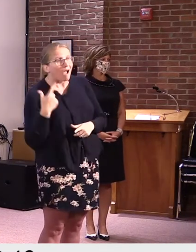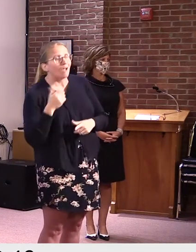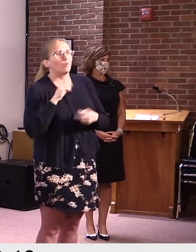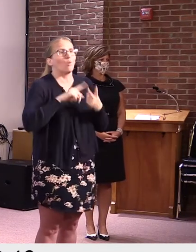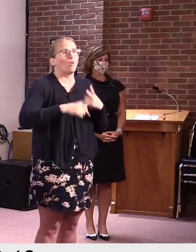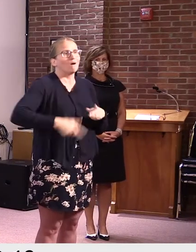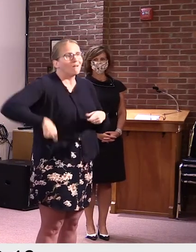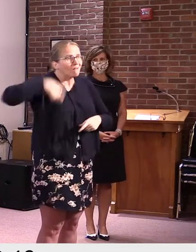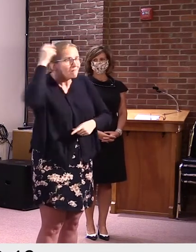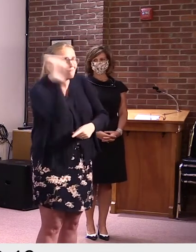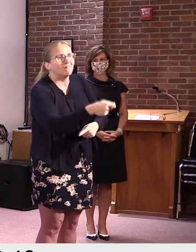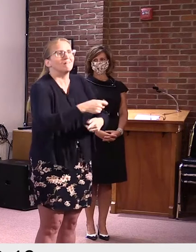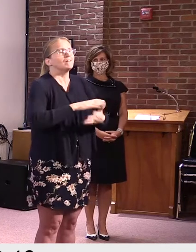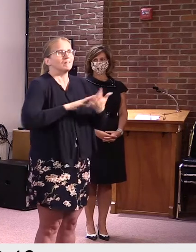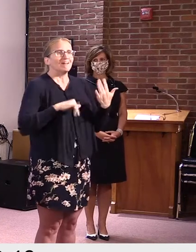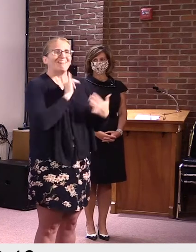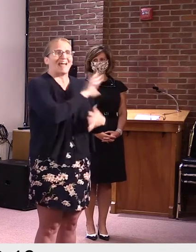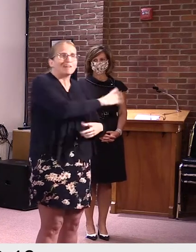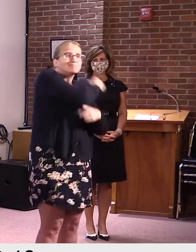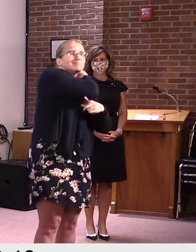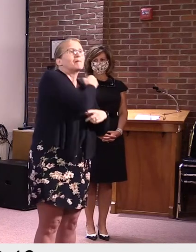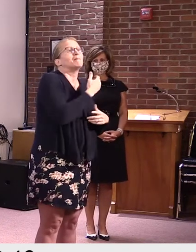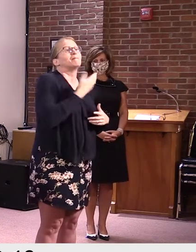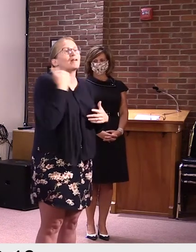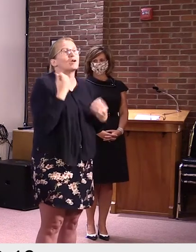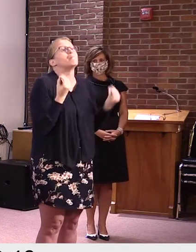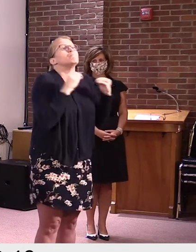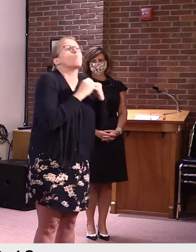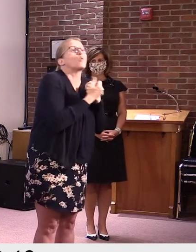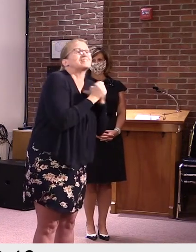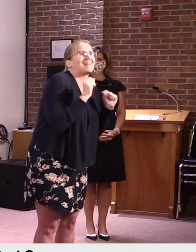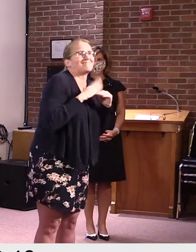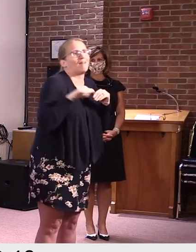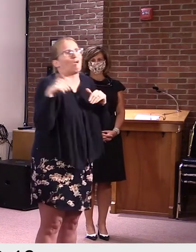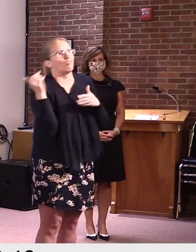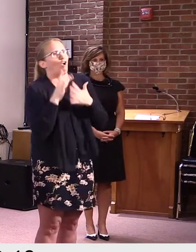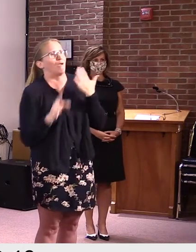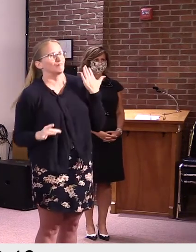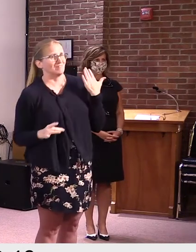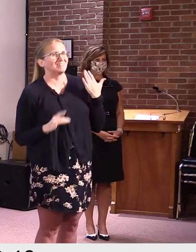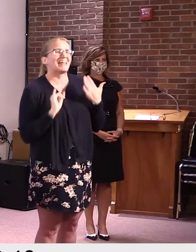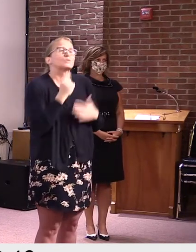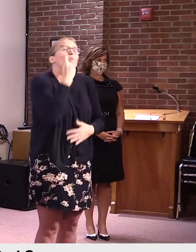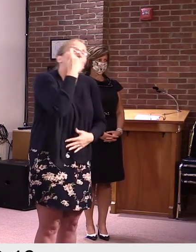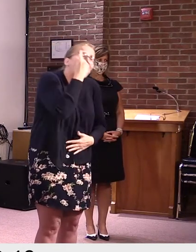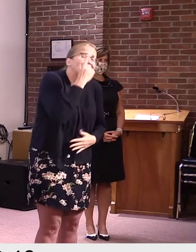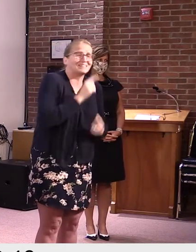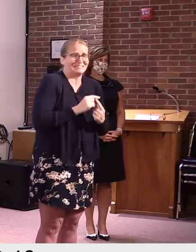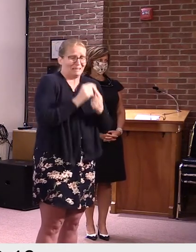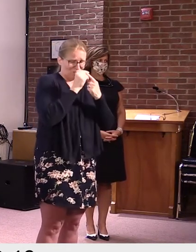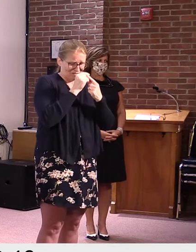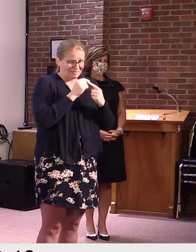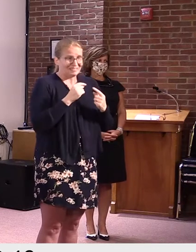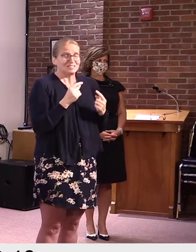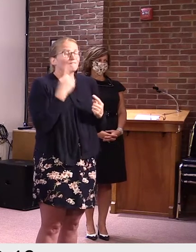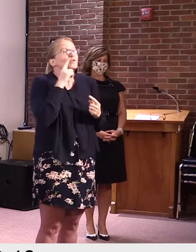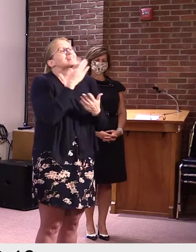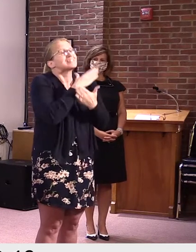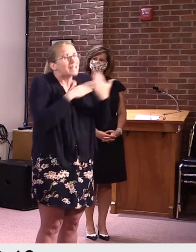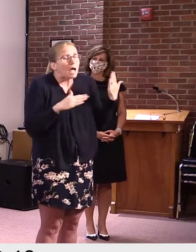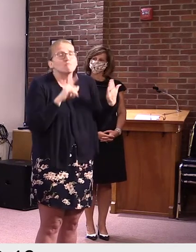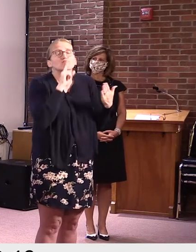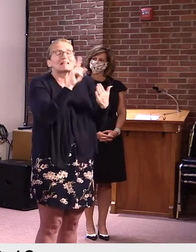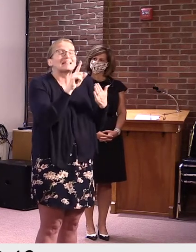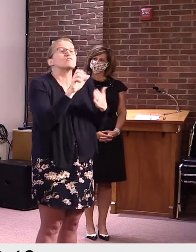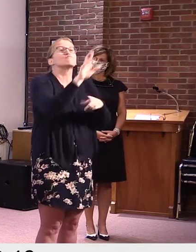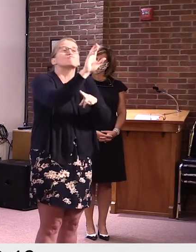tiny caveat that we've testified to. It's the unfortunate reality of some violent encounters. Again, those are